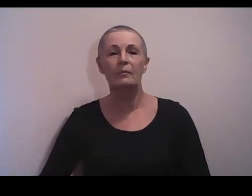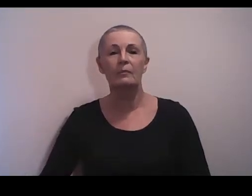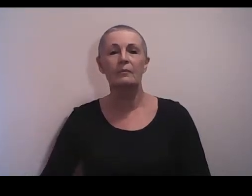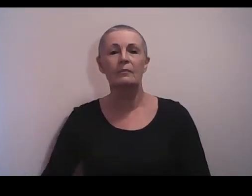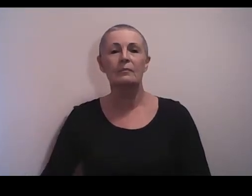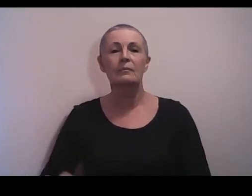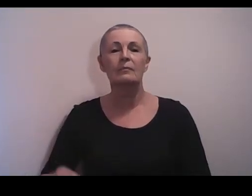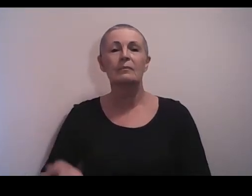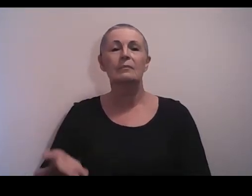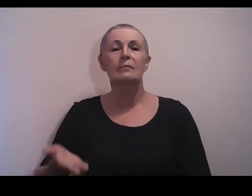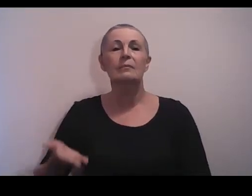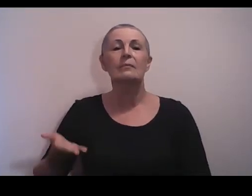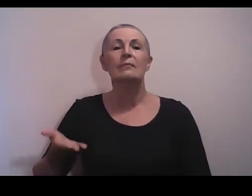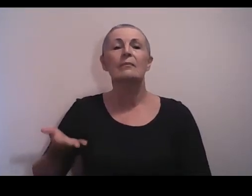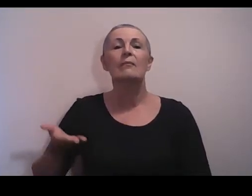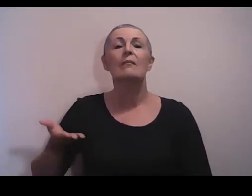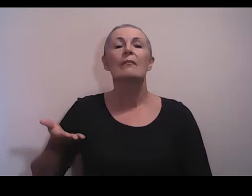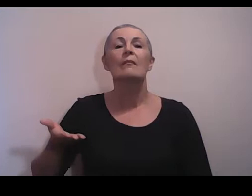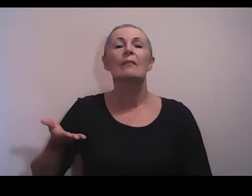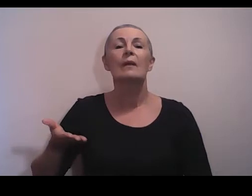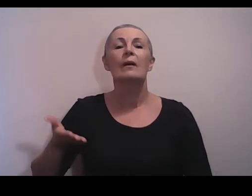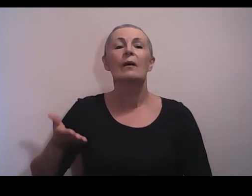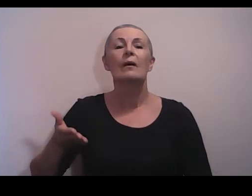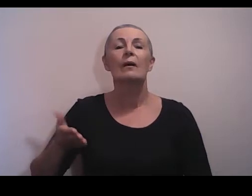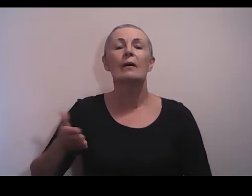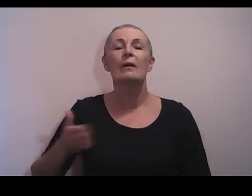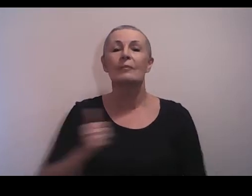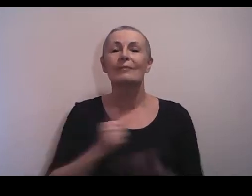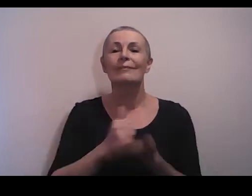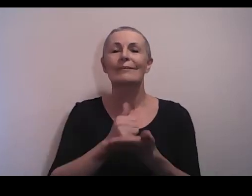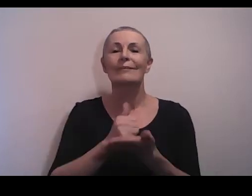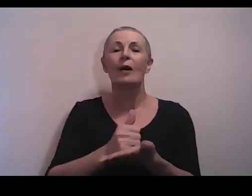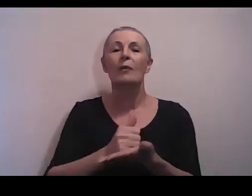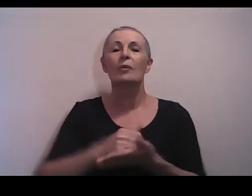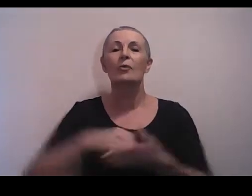This will help you to relax your mind